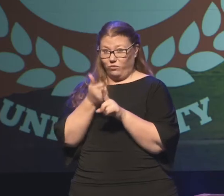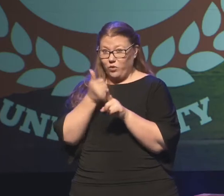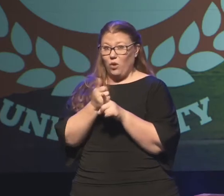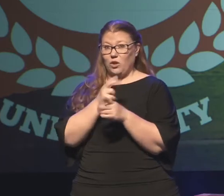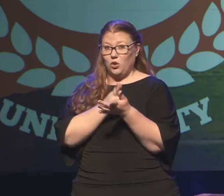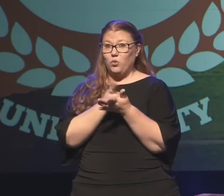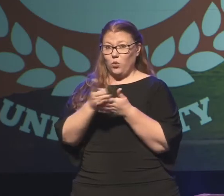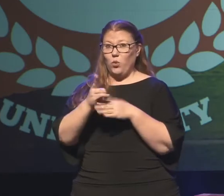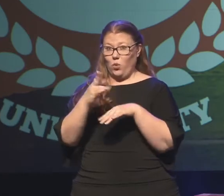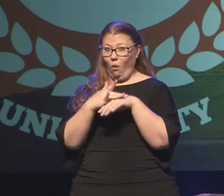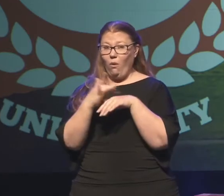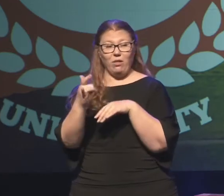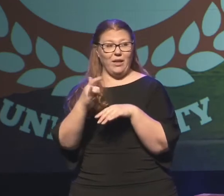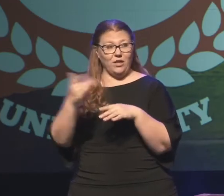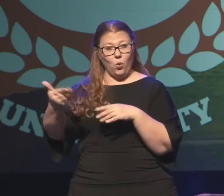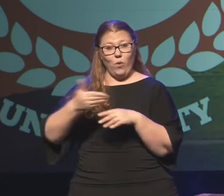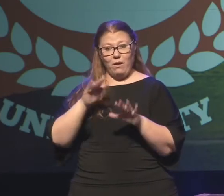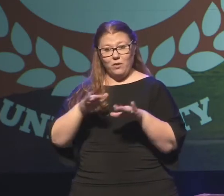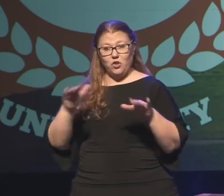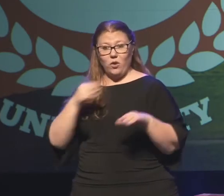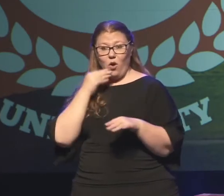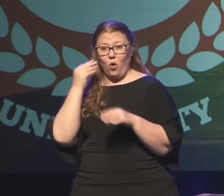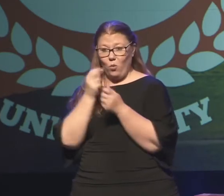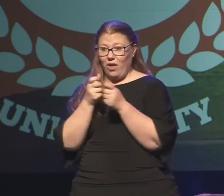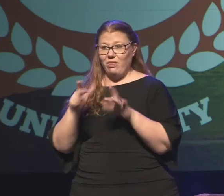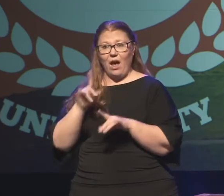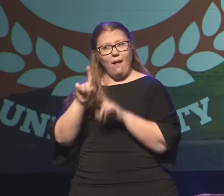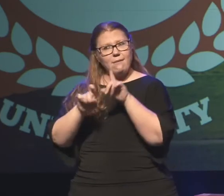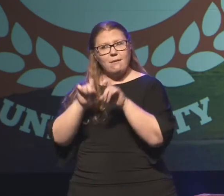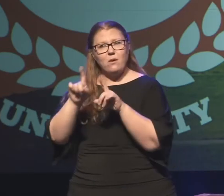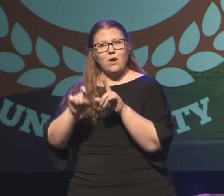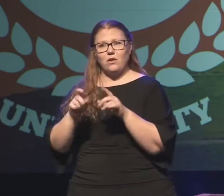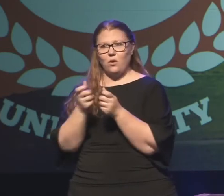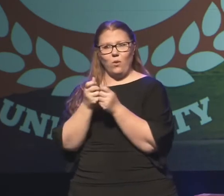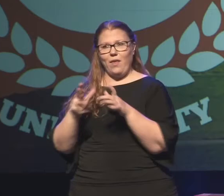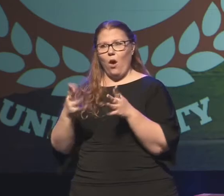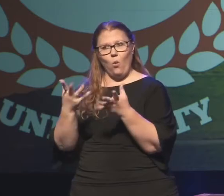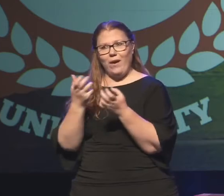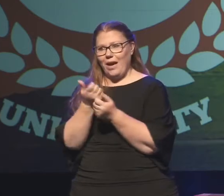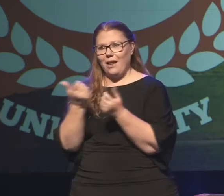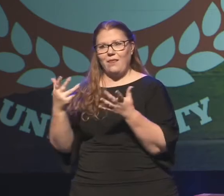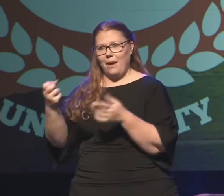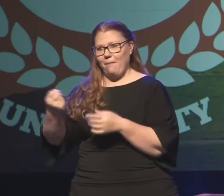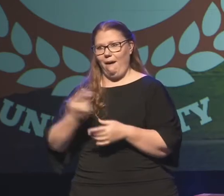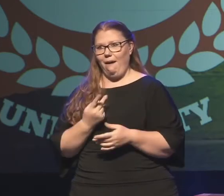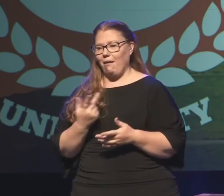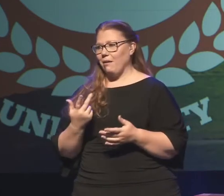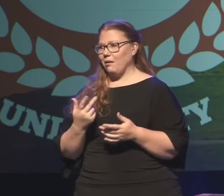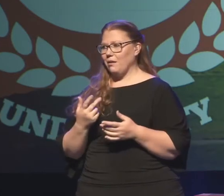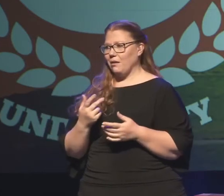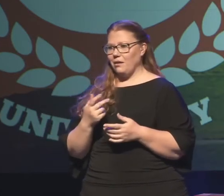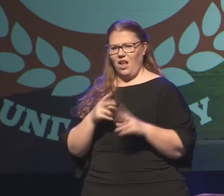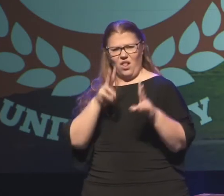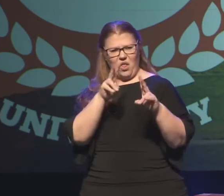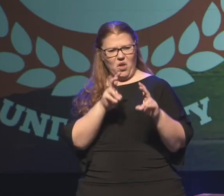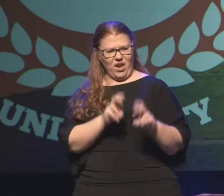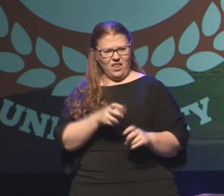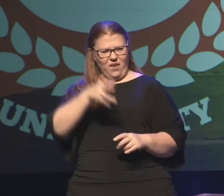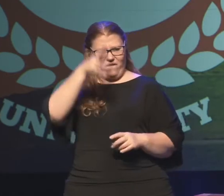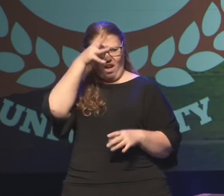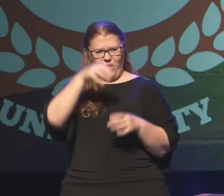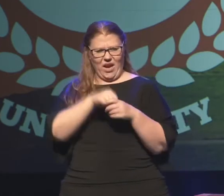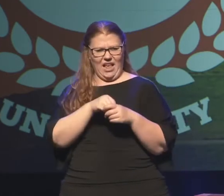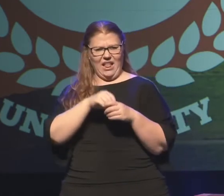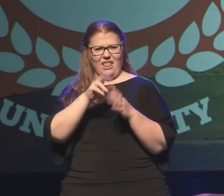his children home without asking them any questions and without wanting anything from them in return. Look at the father in your